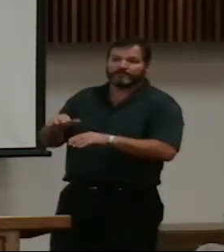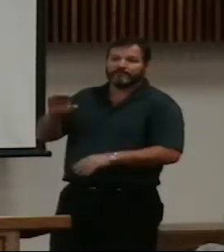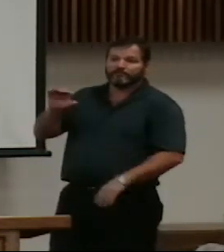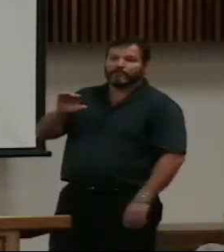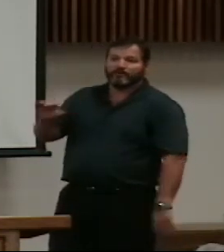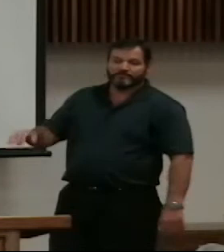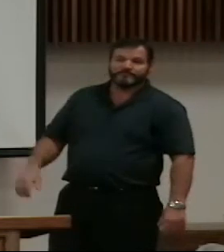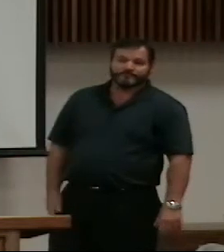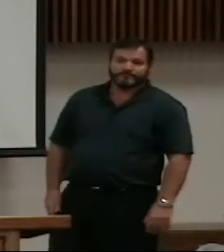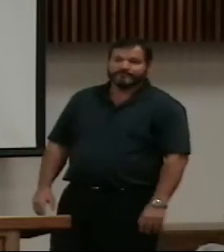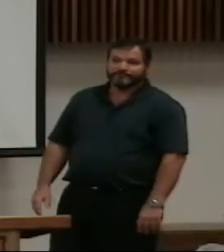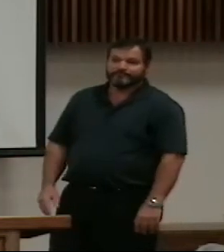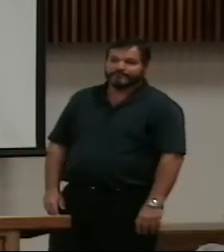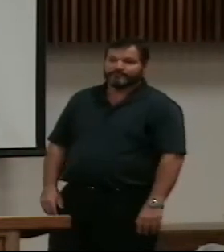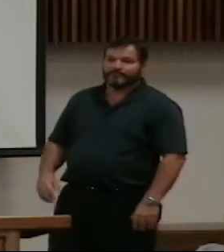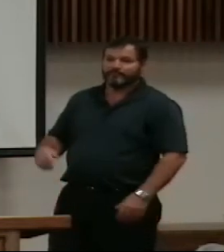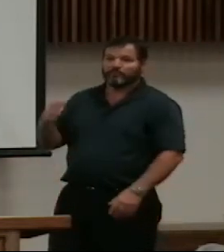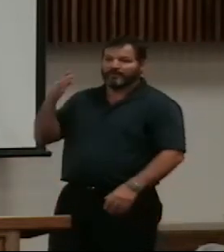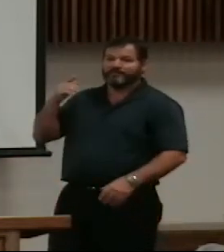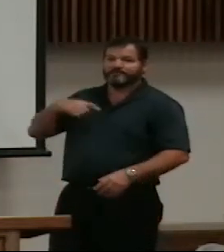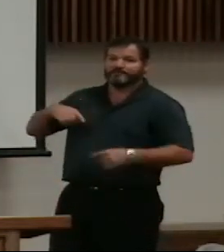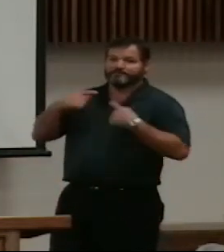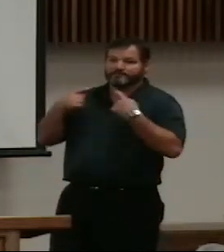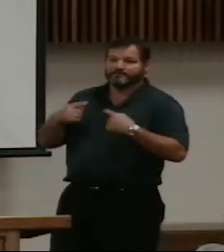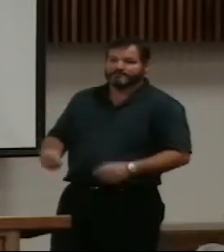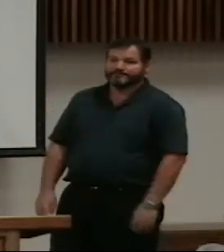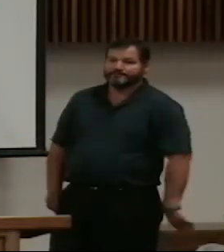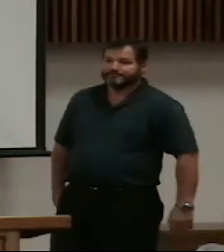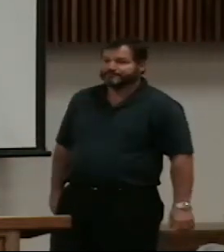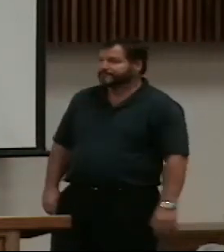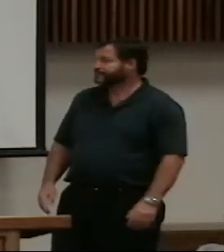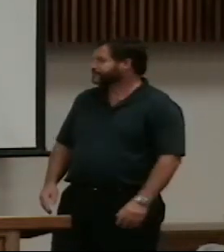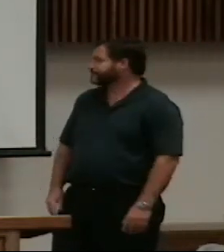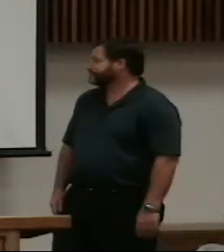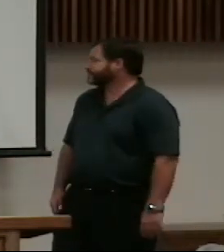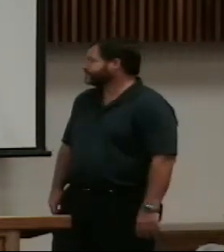He knew he would have to come and die on the cross. That's why he came.